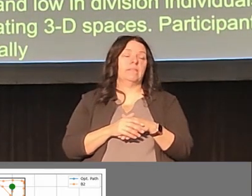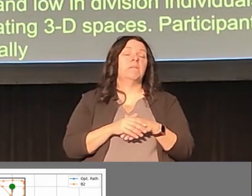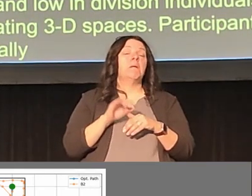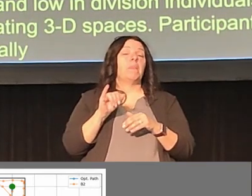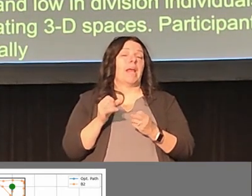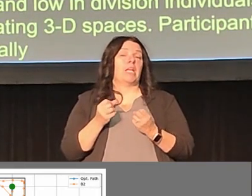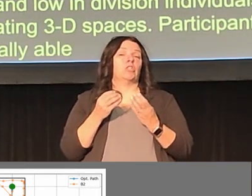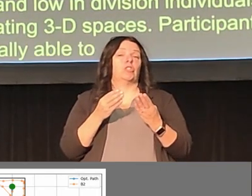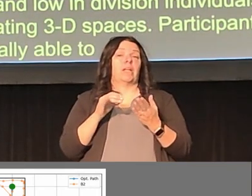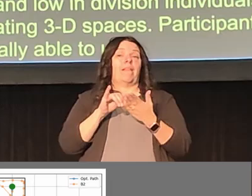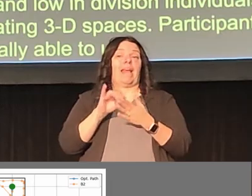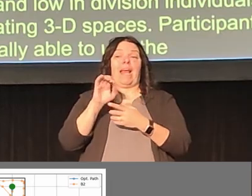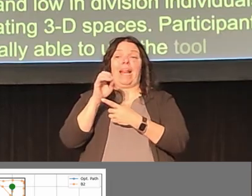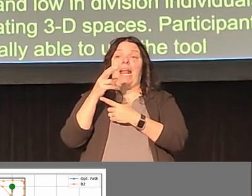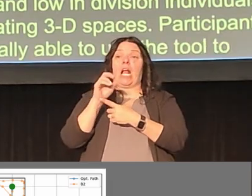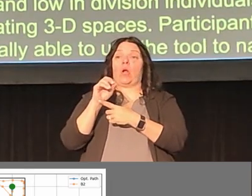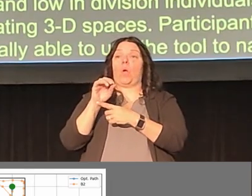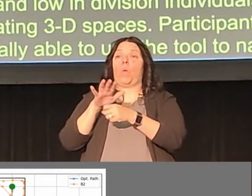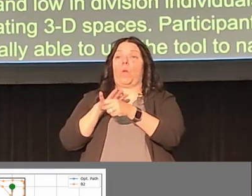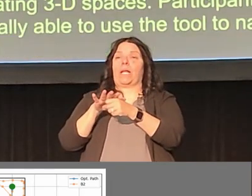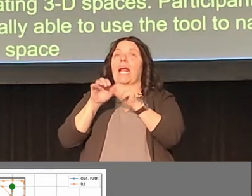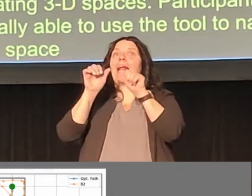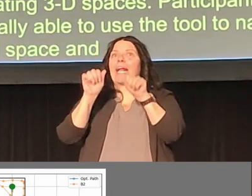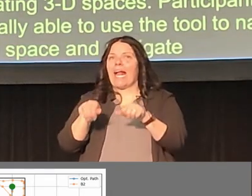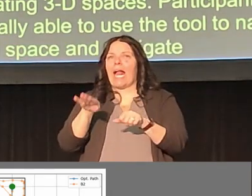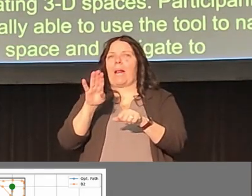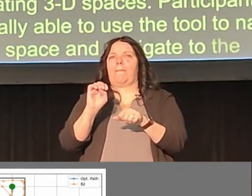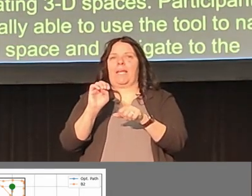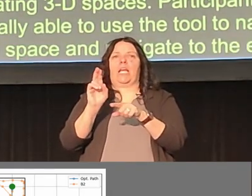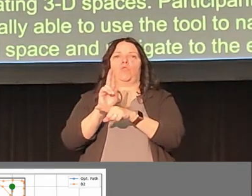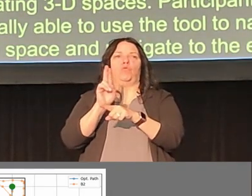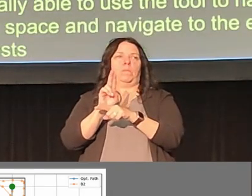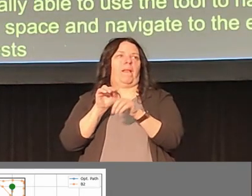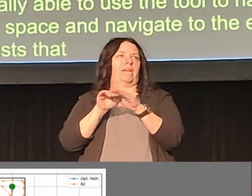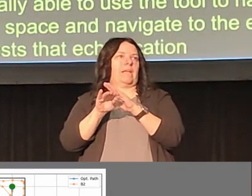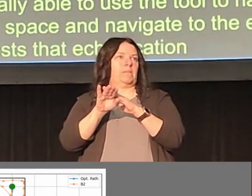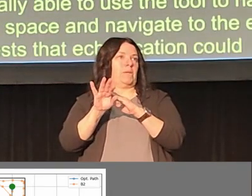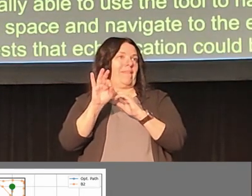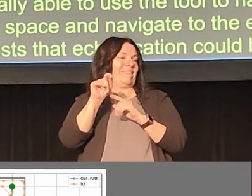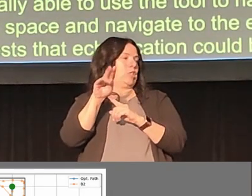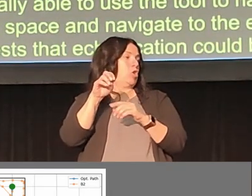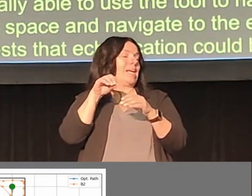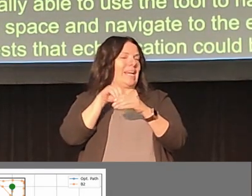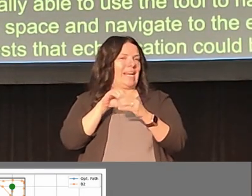echolocation can be a useful accessibility feature in virtual environments.